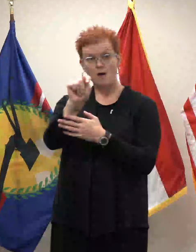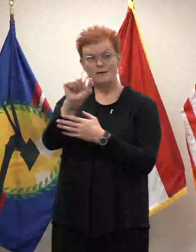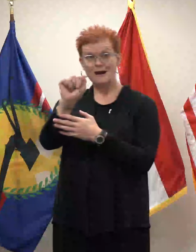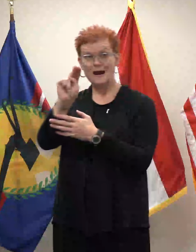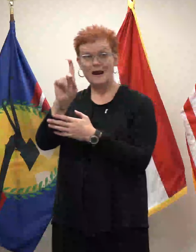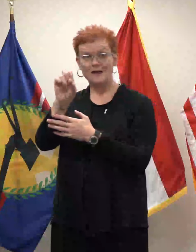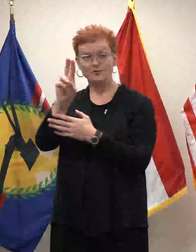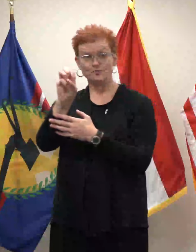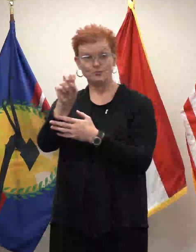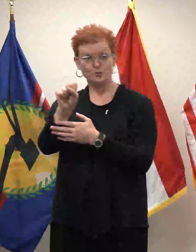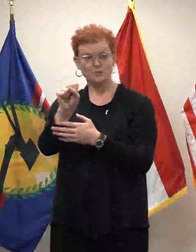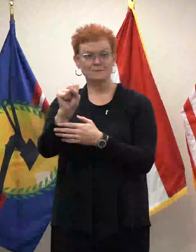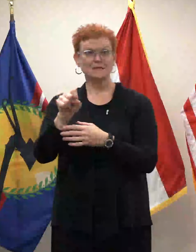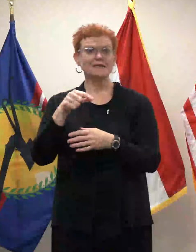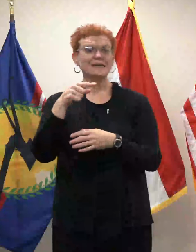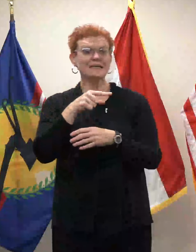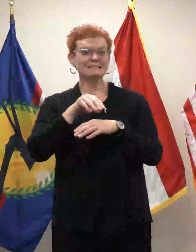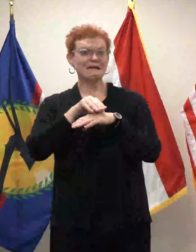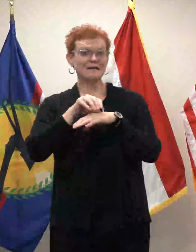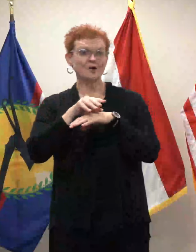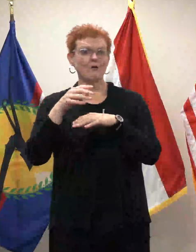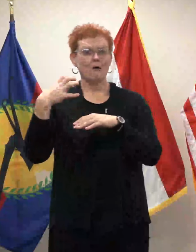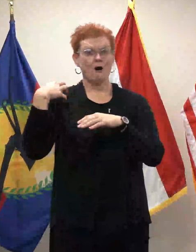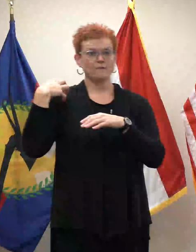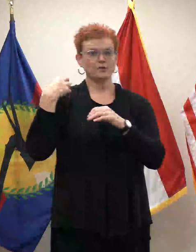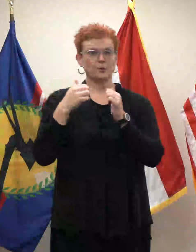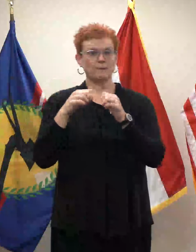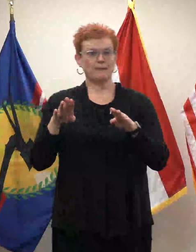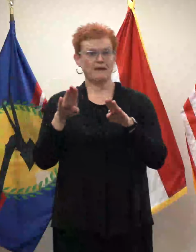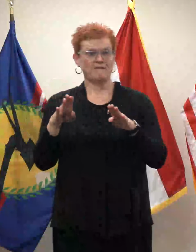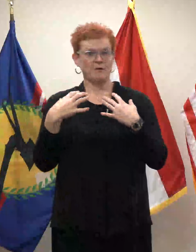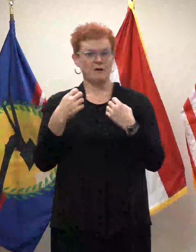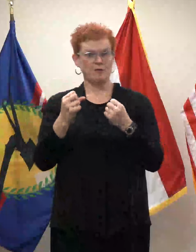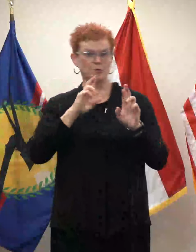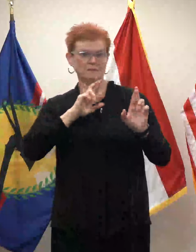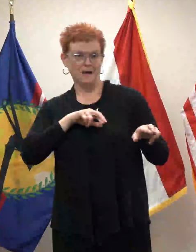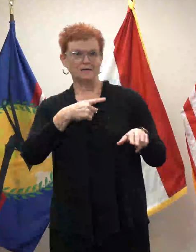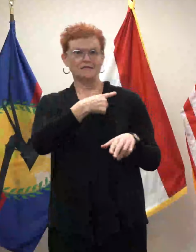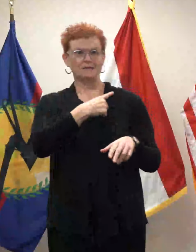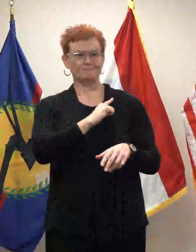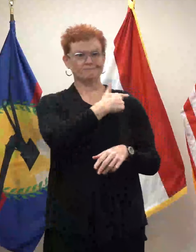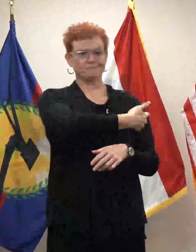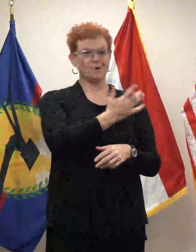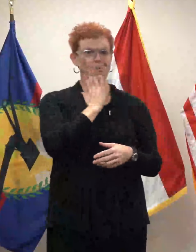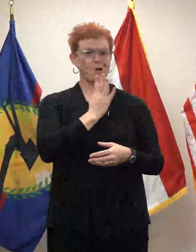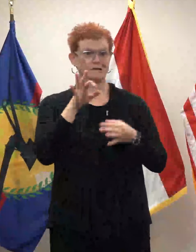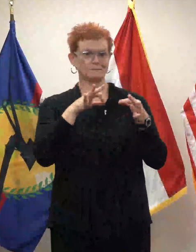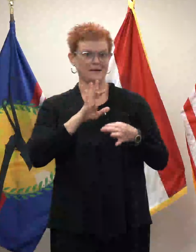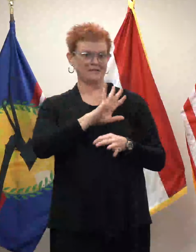with Behavioral Health Response, has joined me today, and I'd like to turn the podium over to him and let him tell you about his